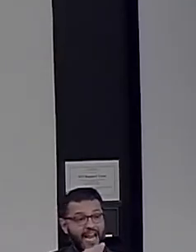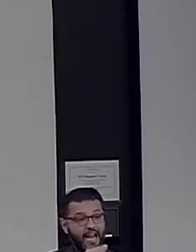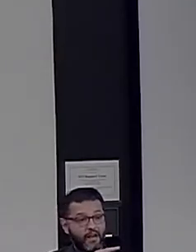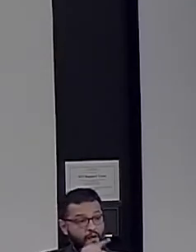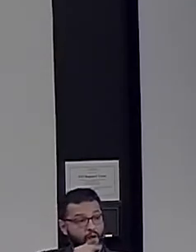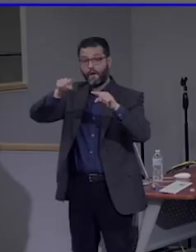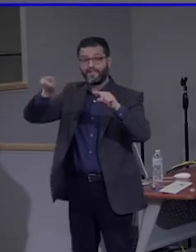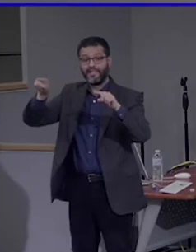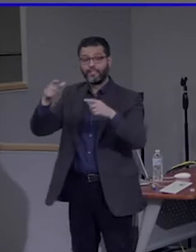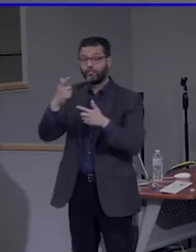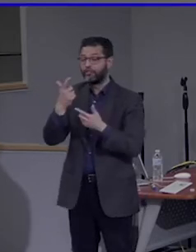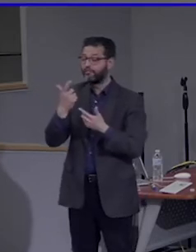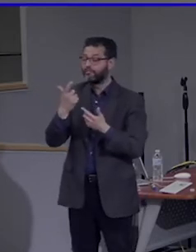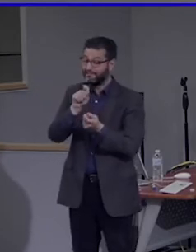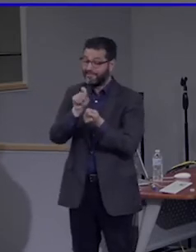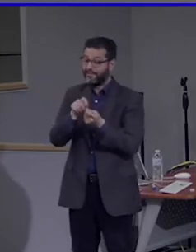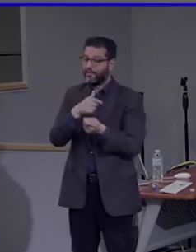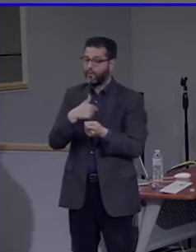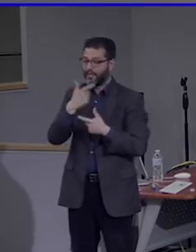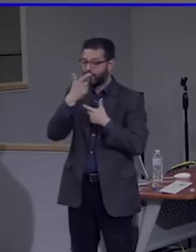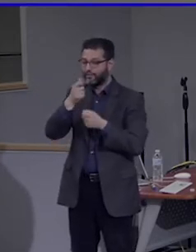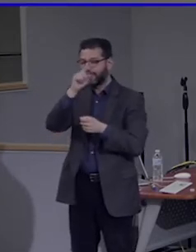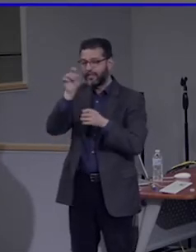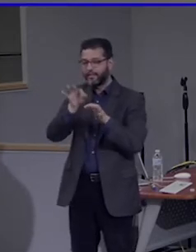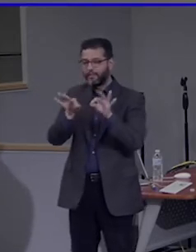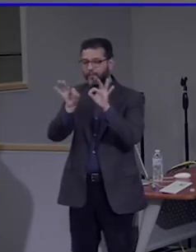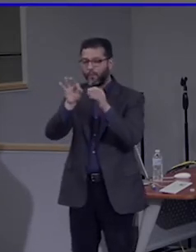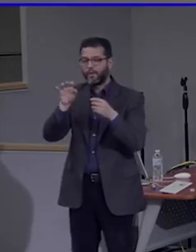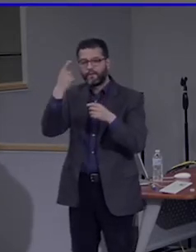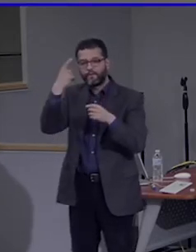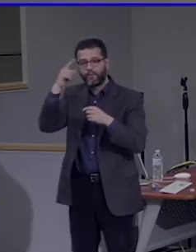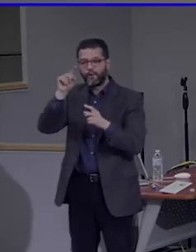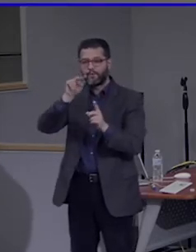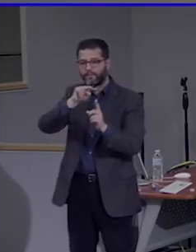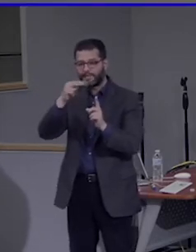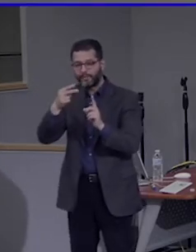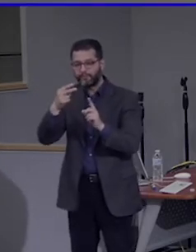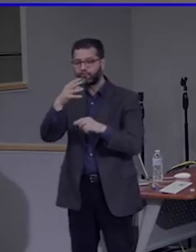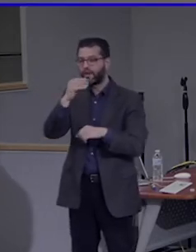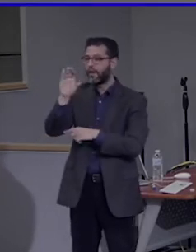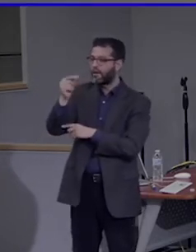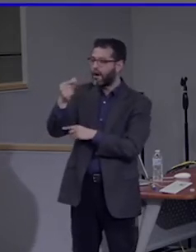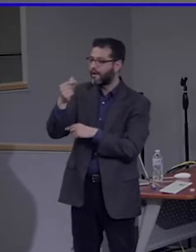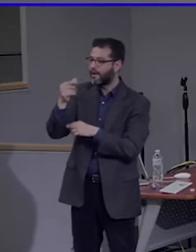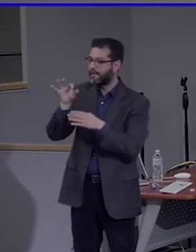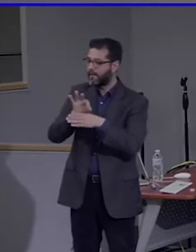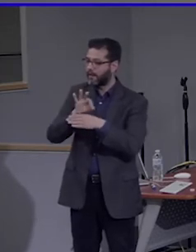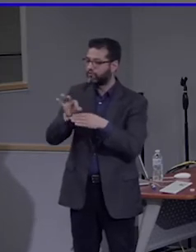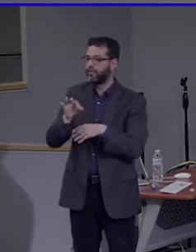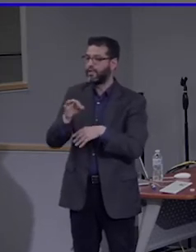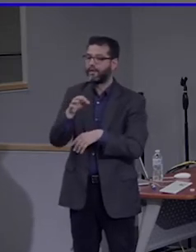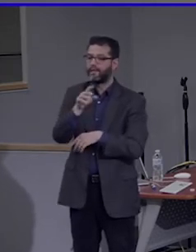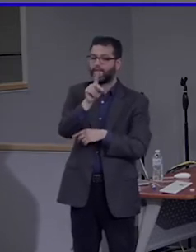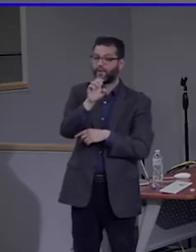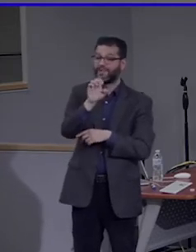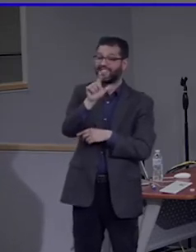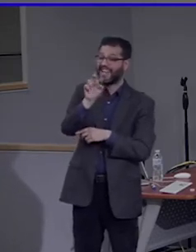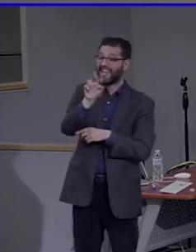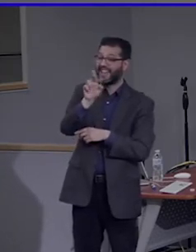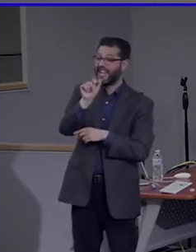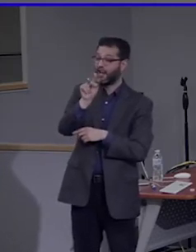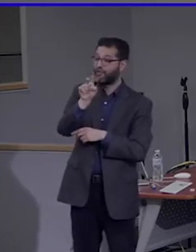because they're important for perceptual and cognitive functions such as declarative and episodic memory and have been